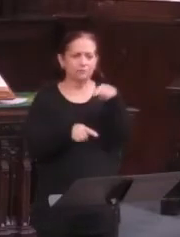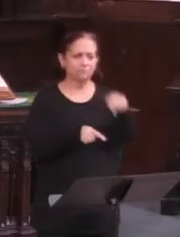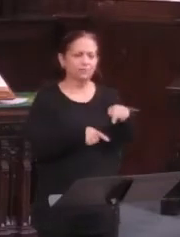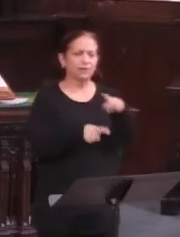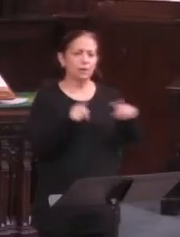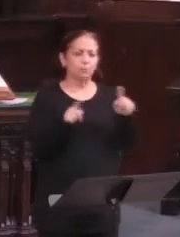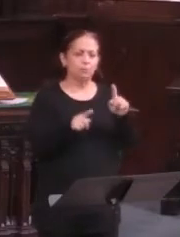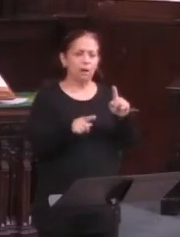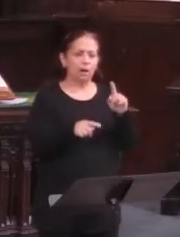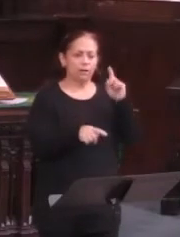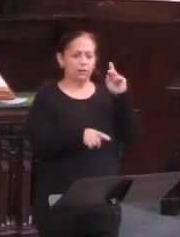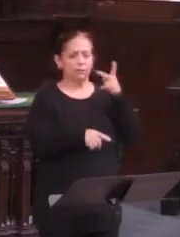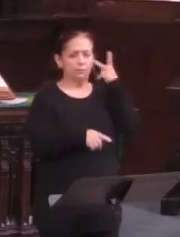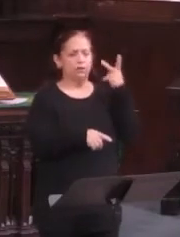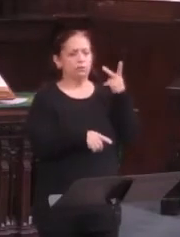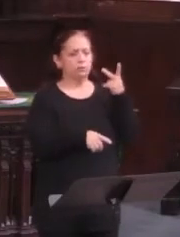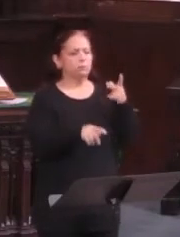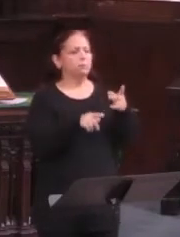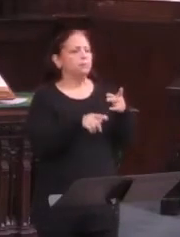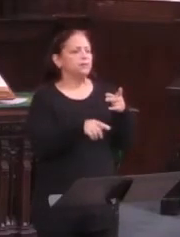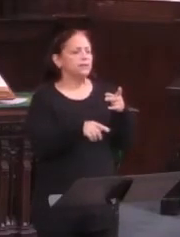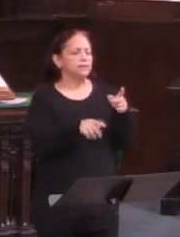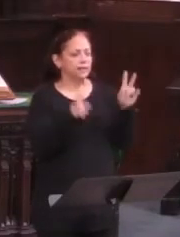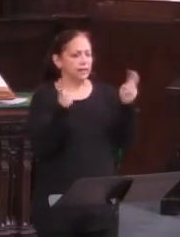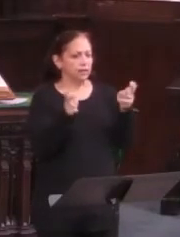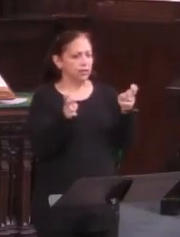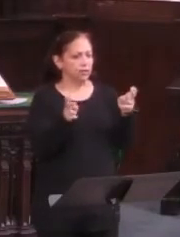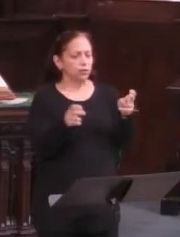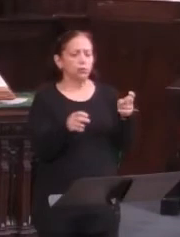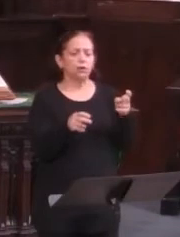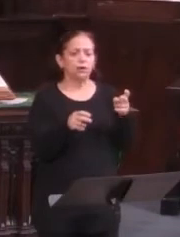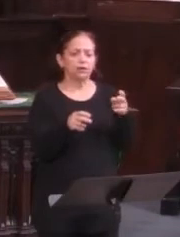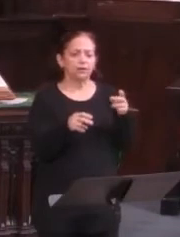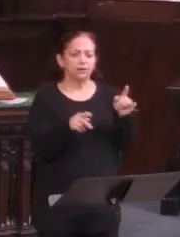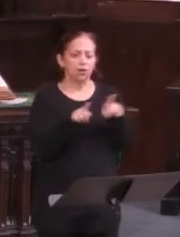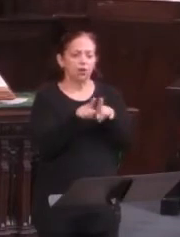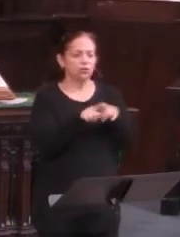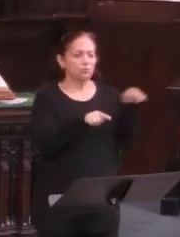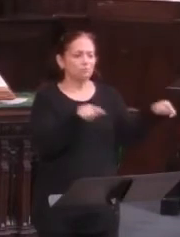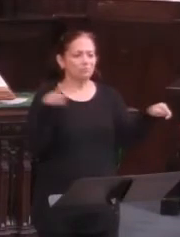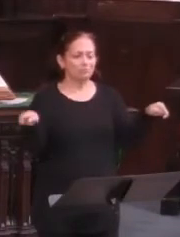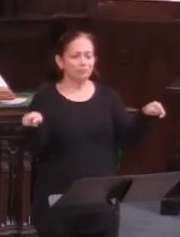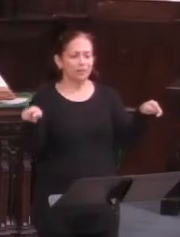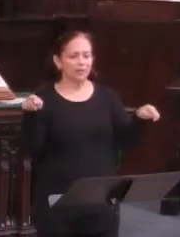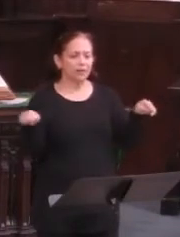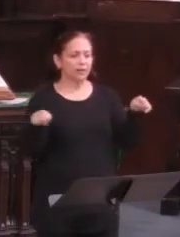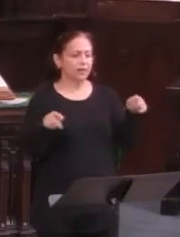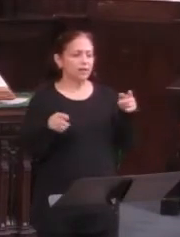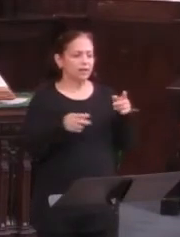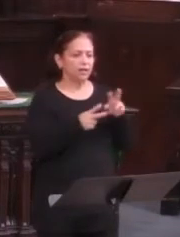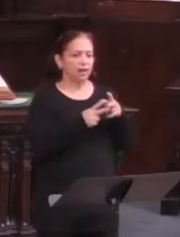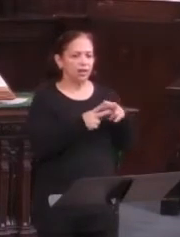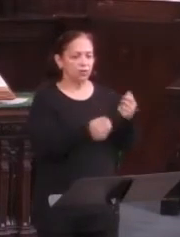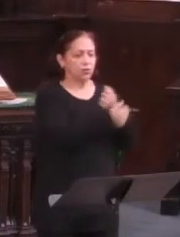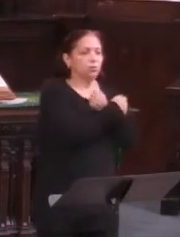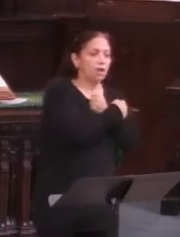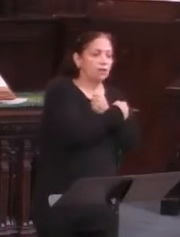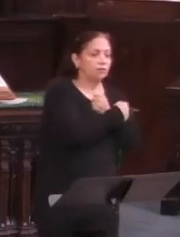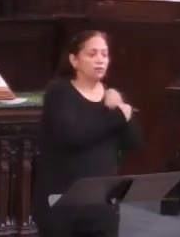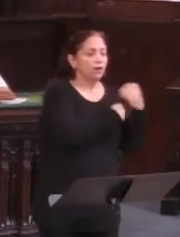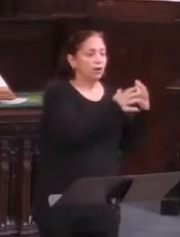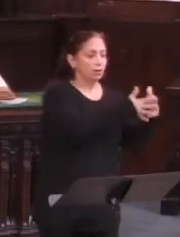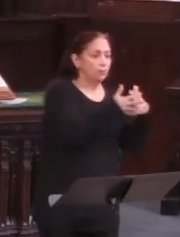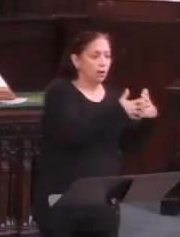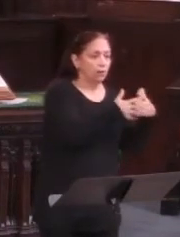often seen as binary. You either love our country or you want to destroy our country. You are either loyal